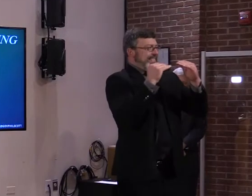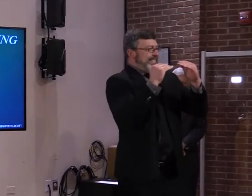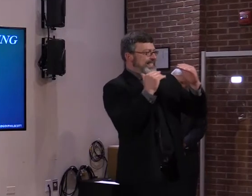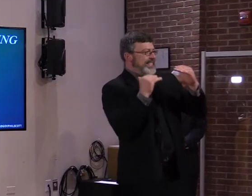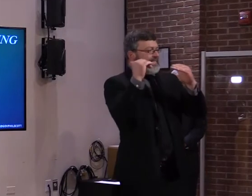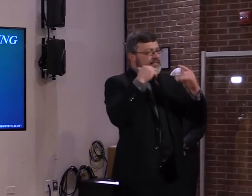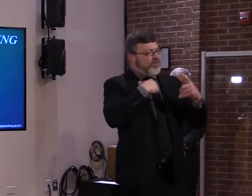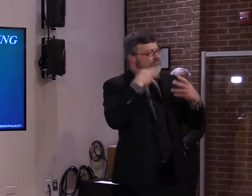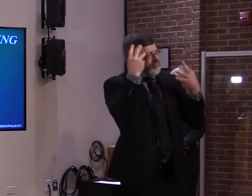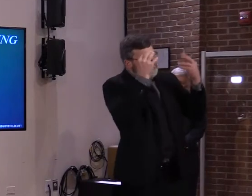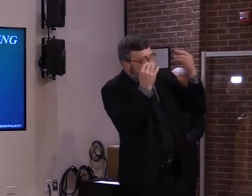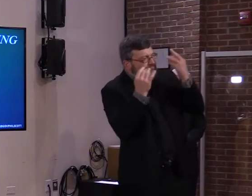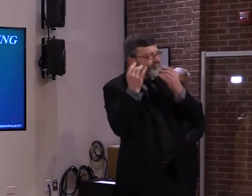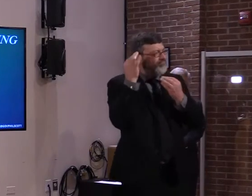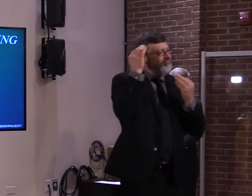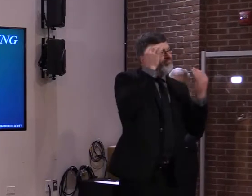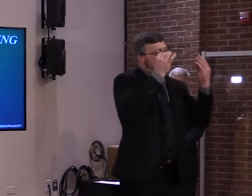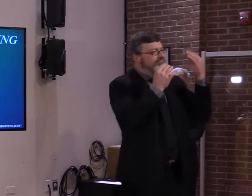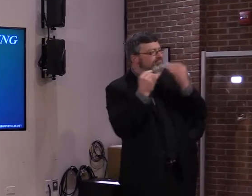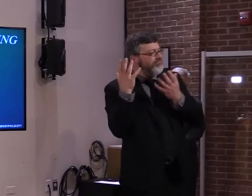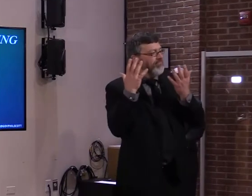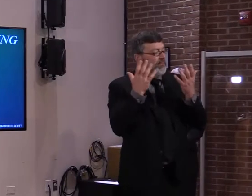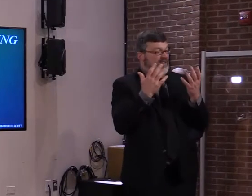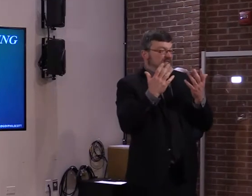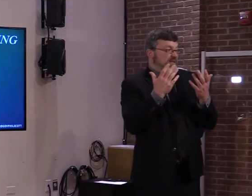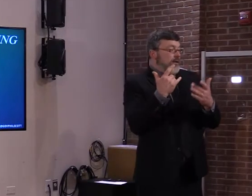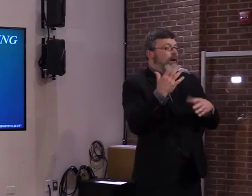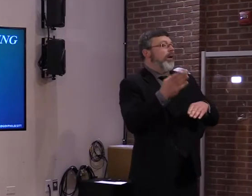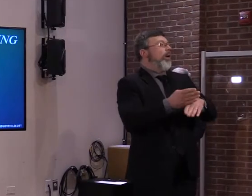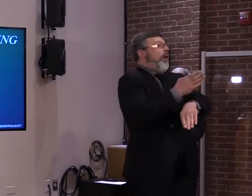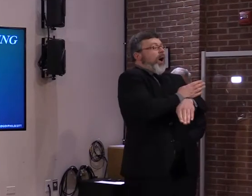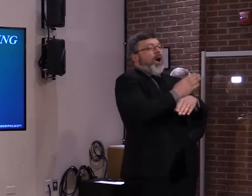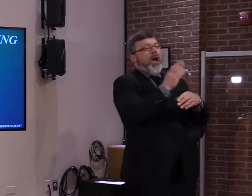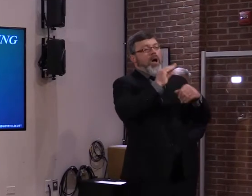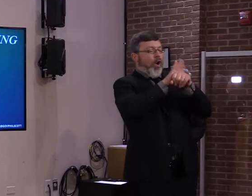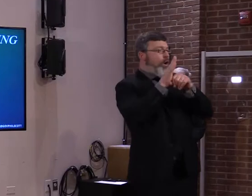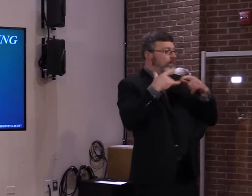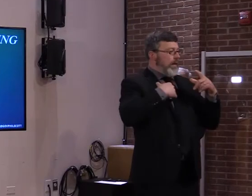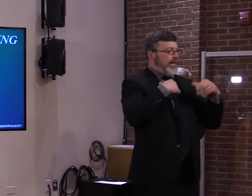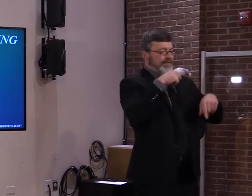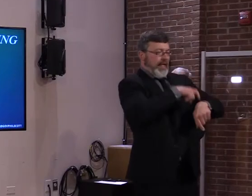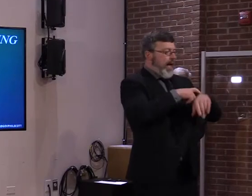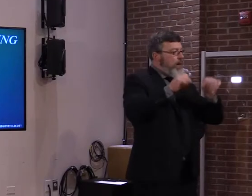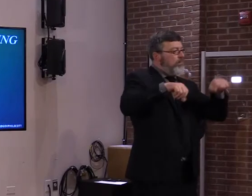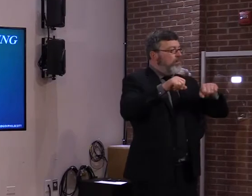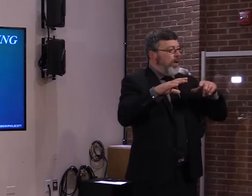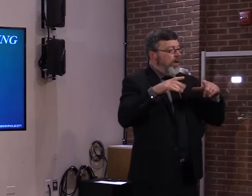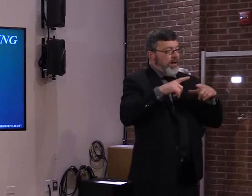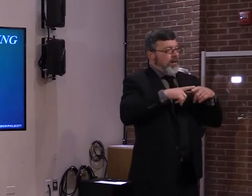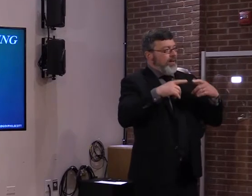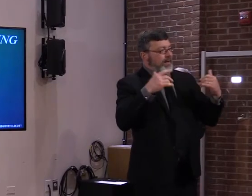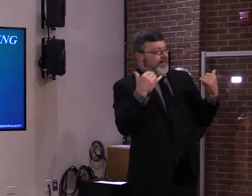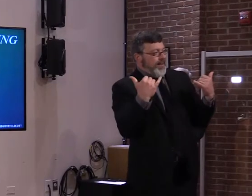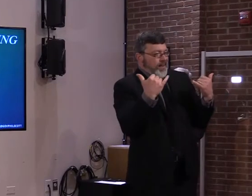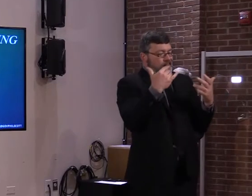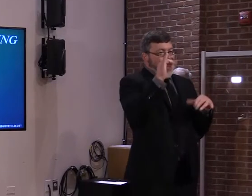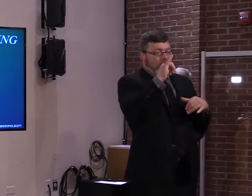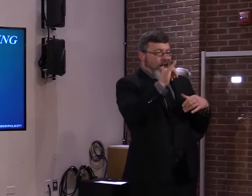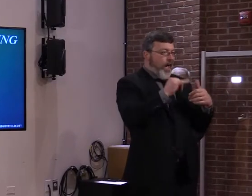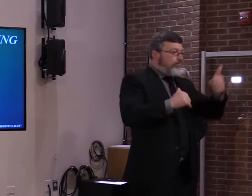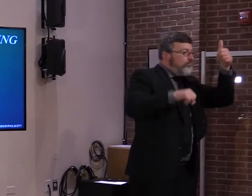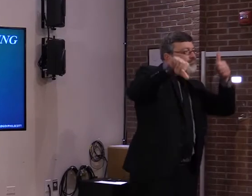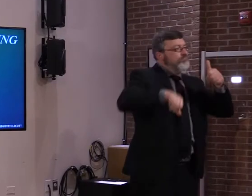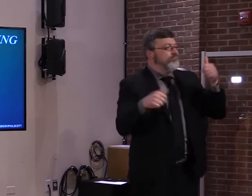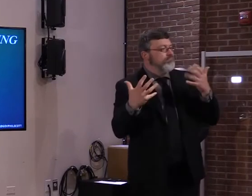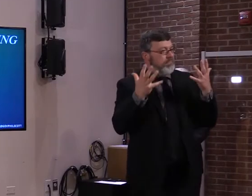felt different, maybe pre-pandemic, about these vetoes in terms of whether you win or lose. You know, I'm competitive like anyone else,